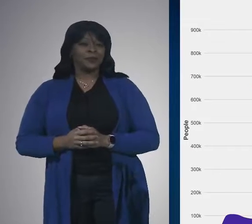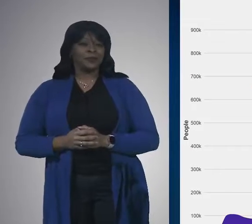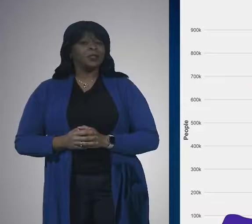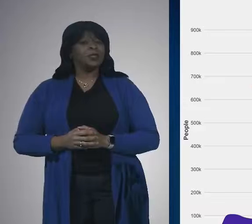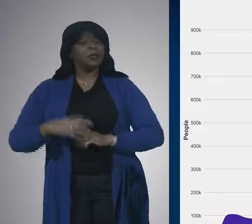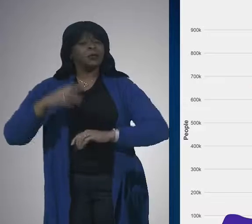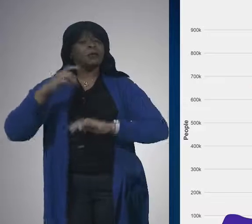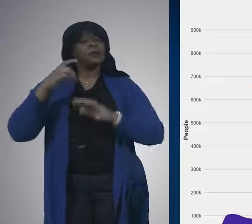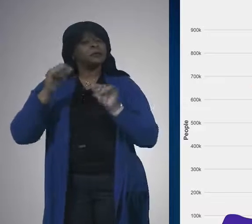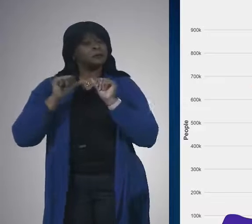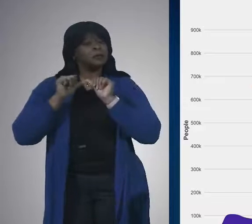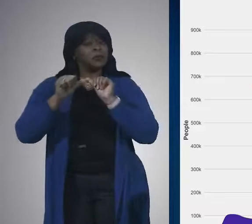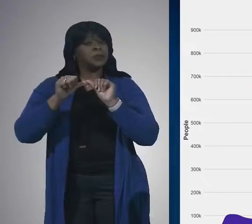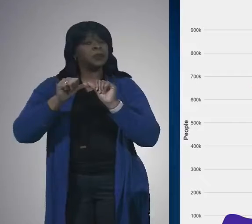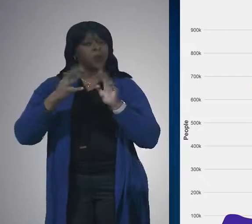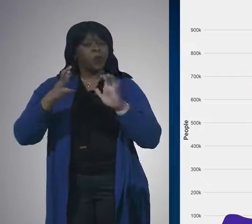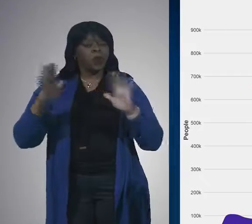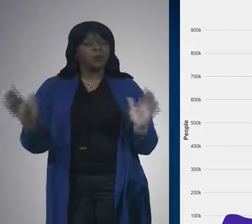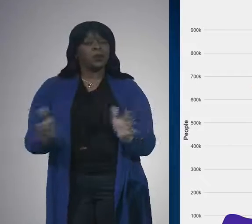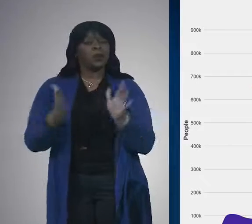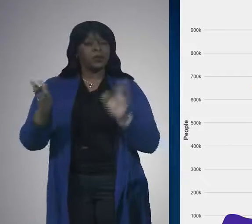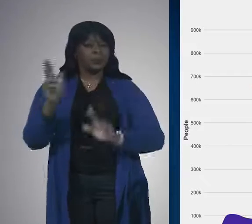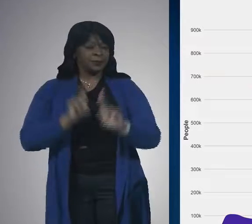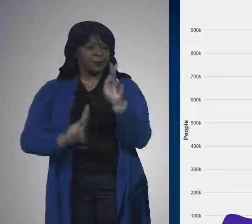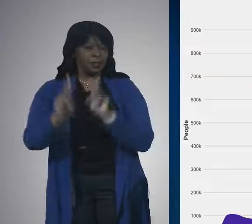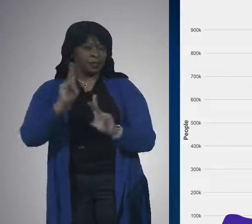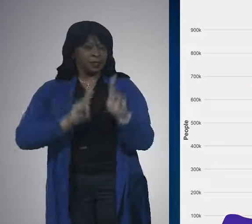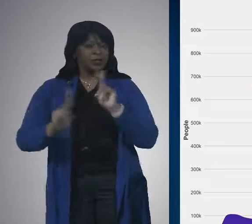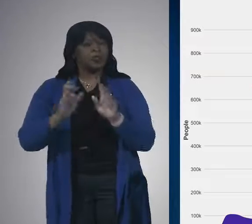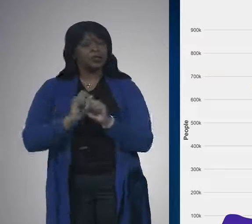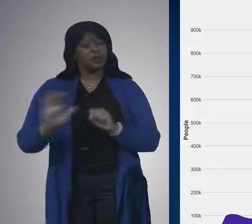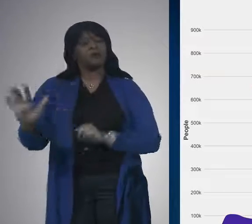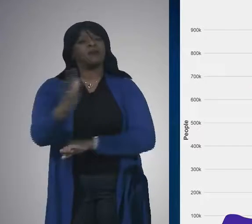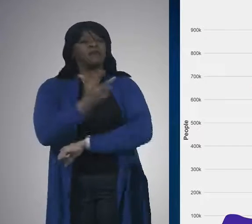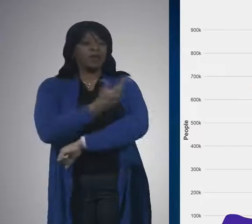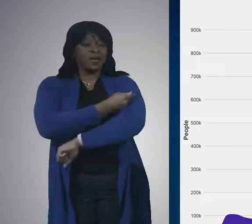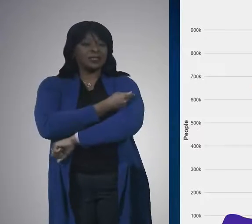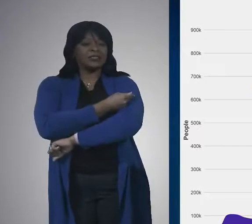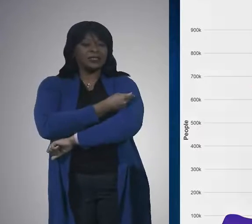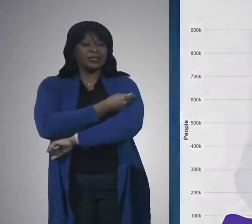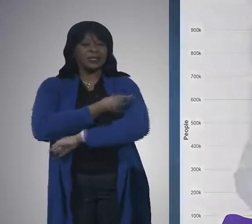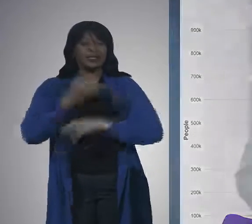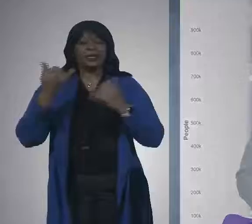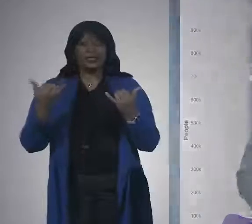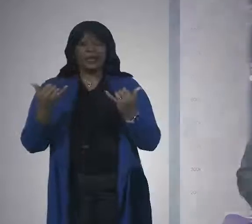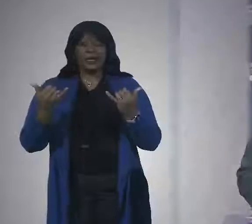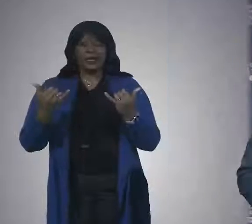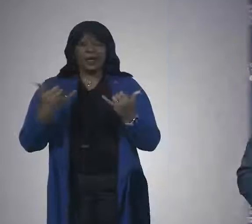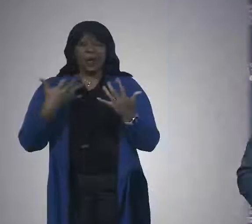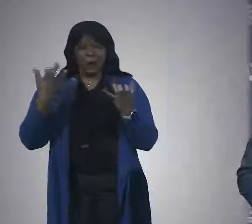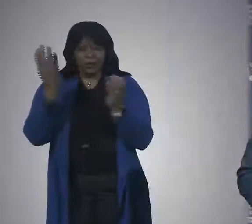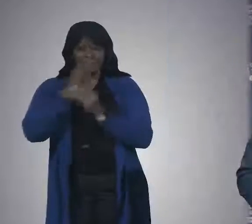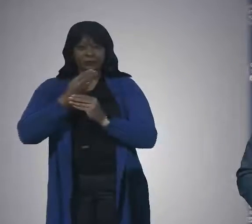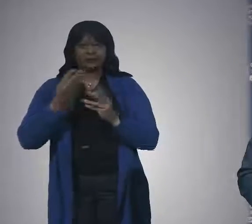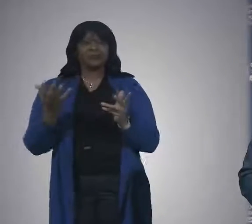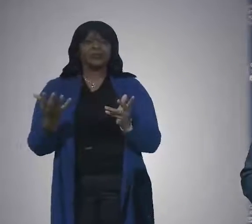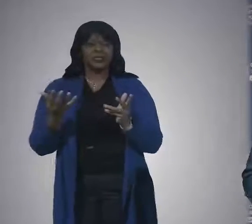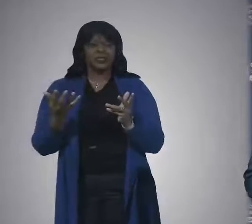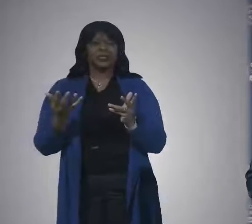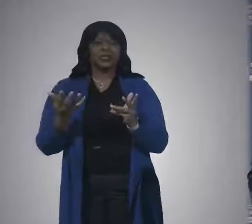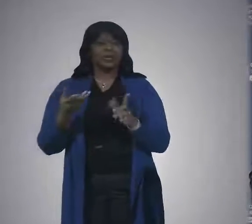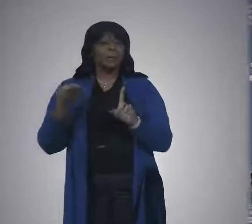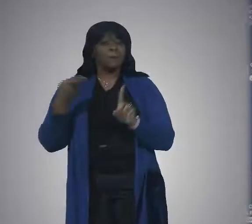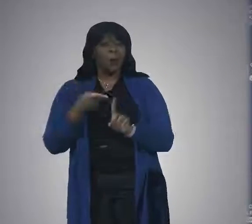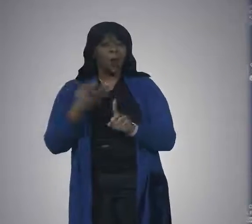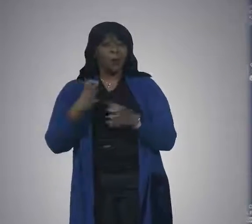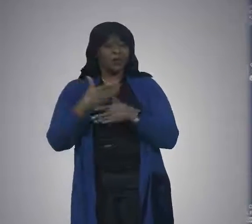And we're still continuing to encourage people to get vaccinated. And this brings me to another point